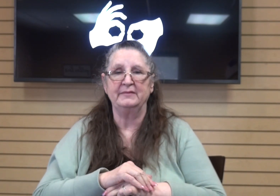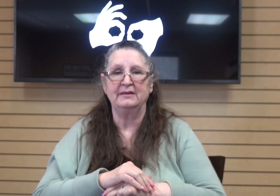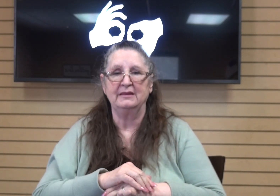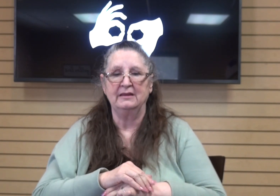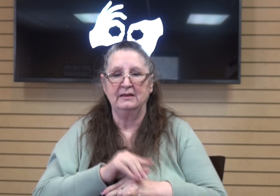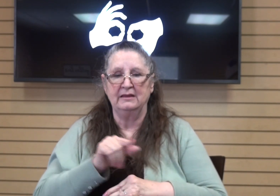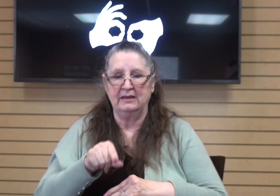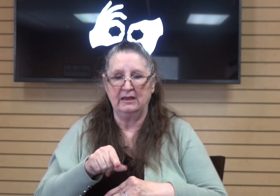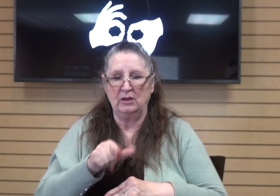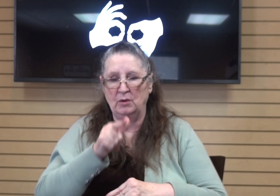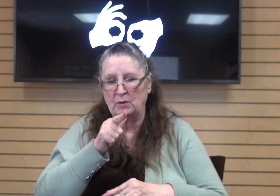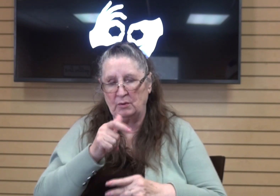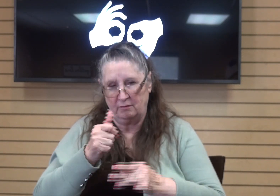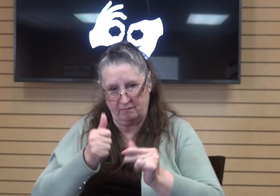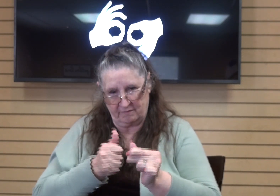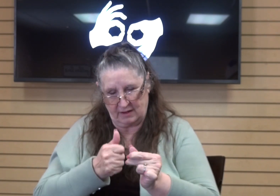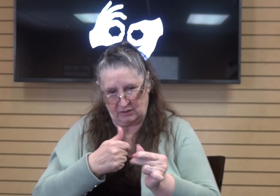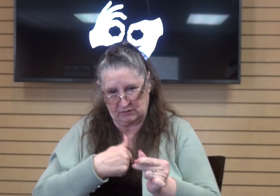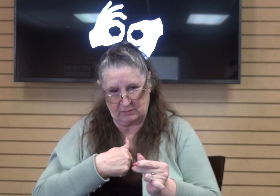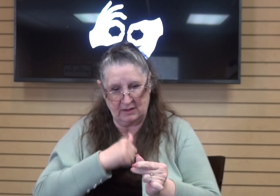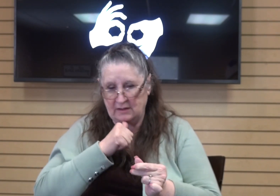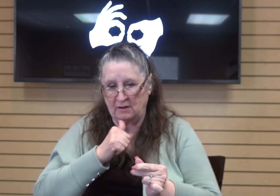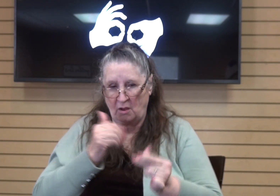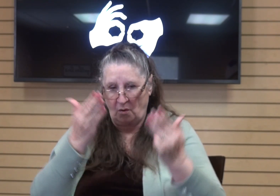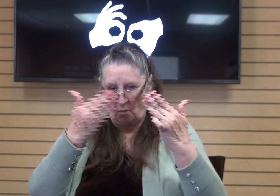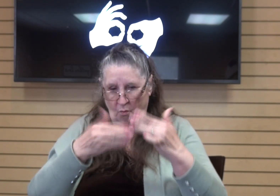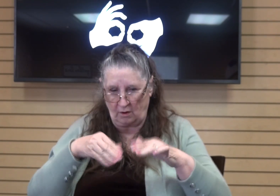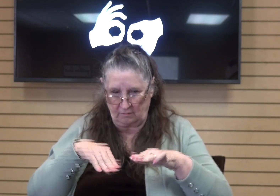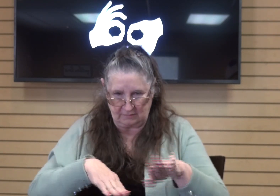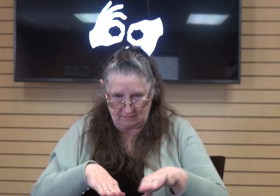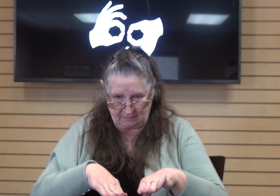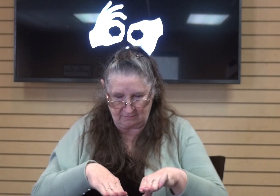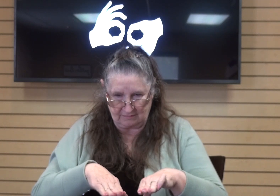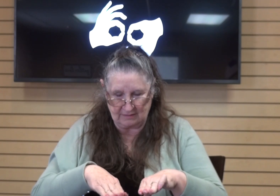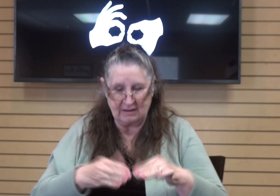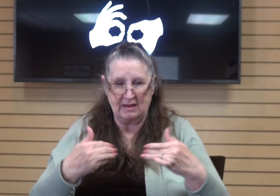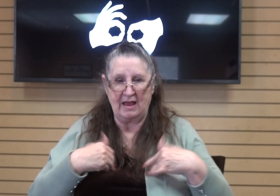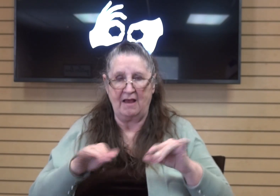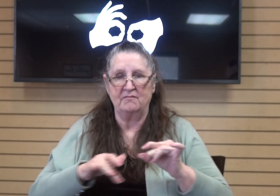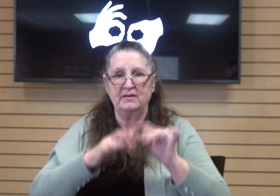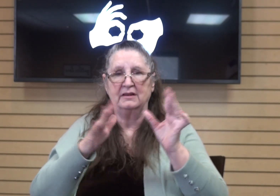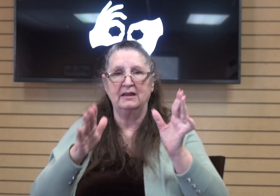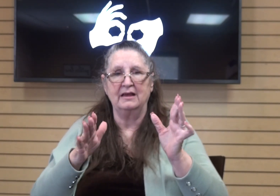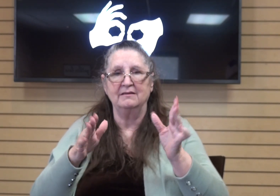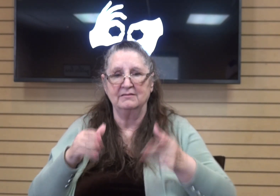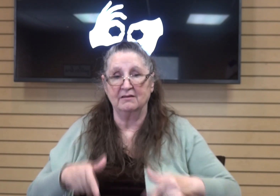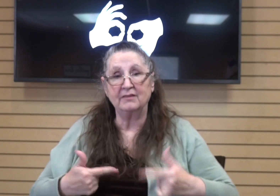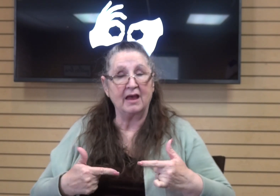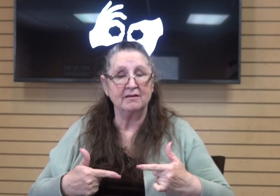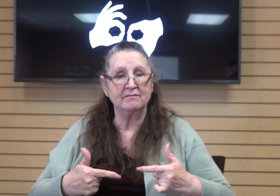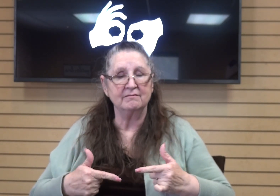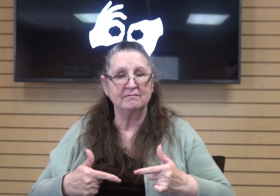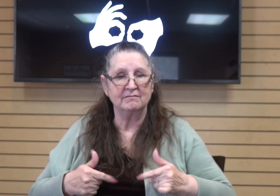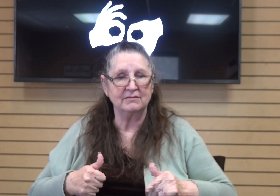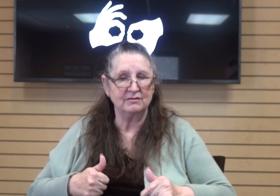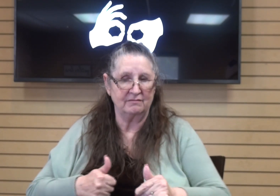who follows me shall not walk in darkness, but have the light of life." And